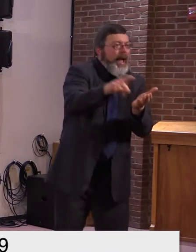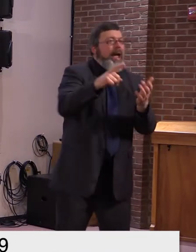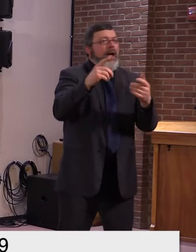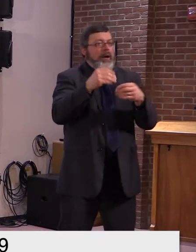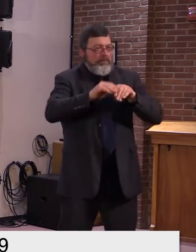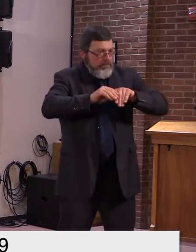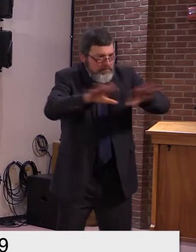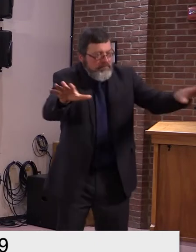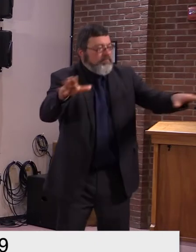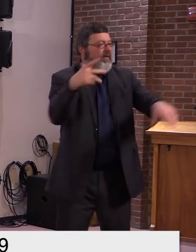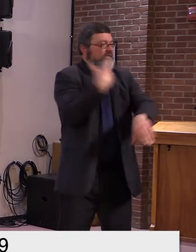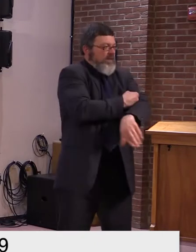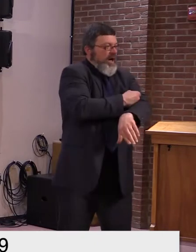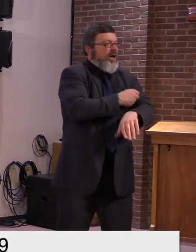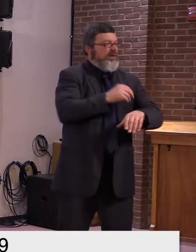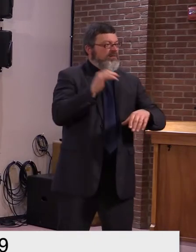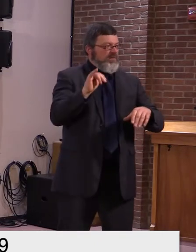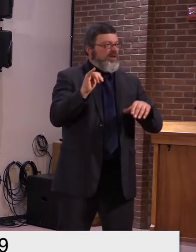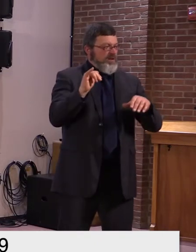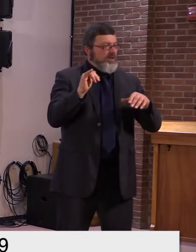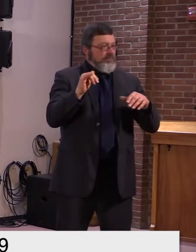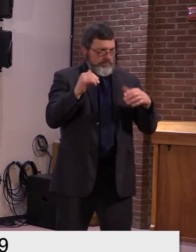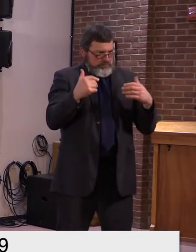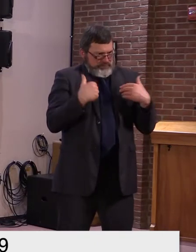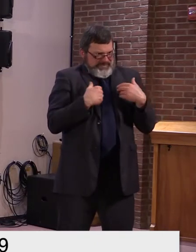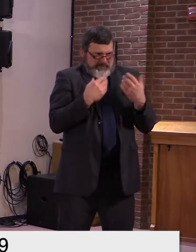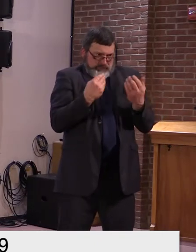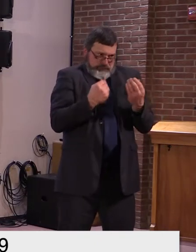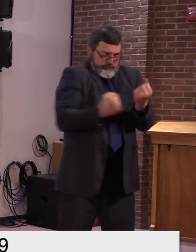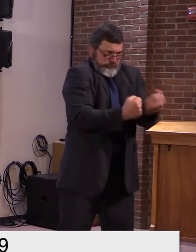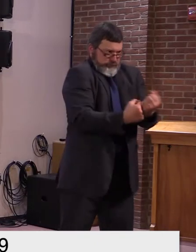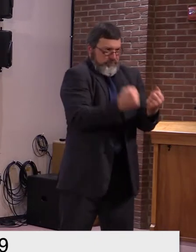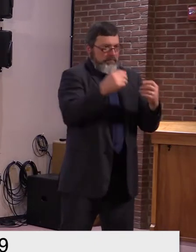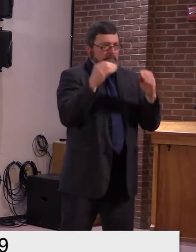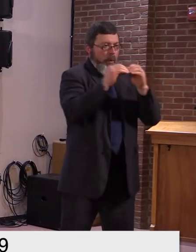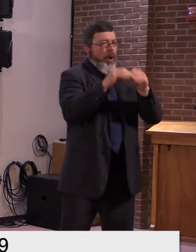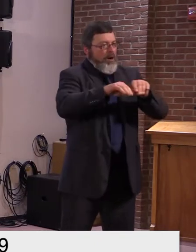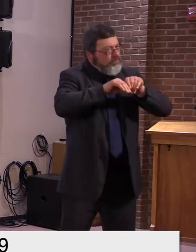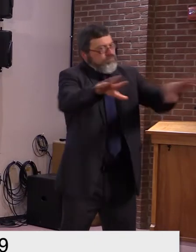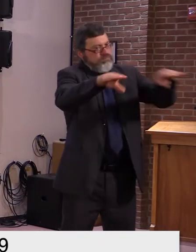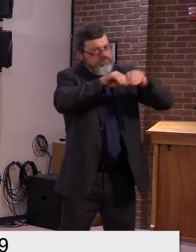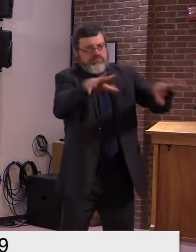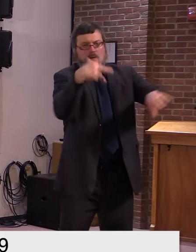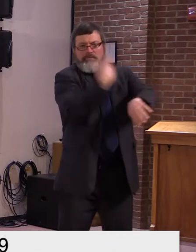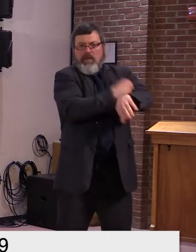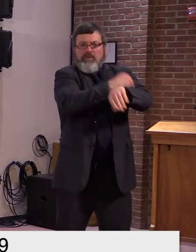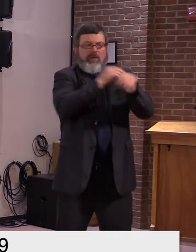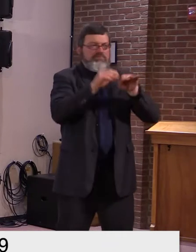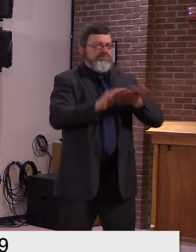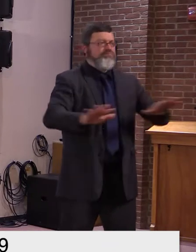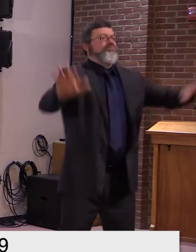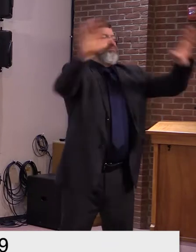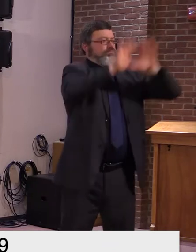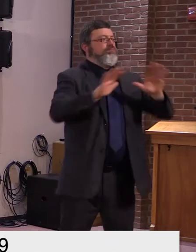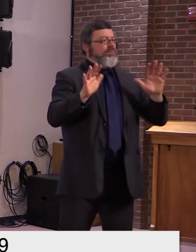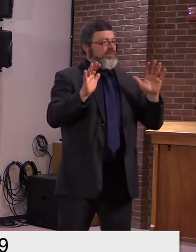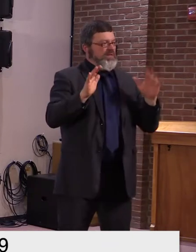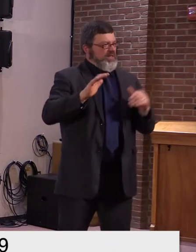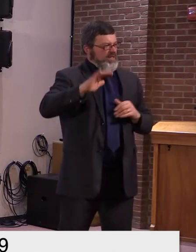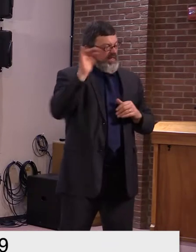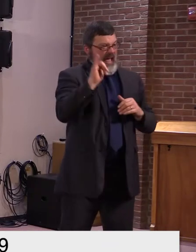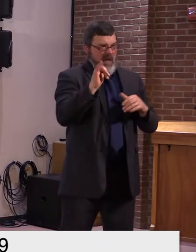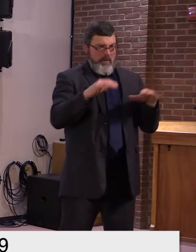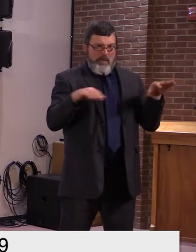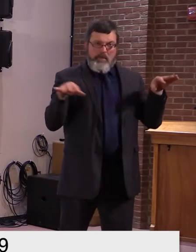vaccination to all of our citizens. So on the health side, that's going to be really important to every Vermonter.